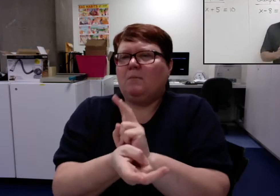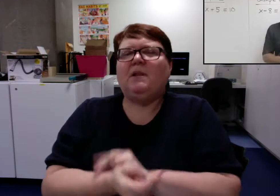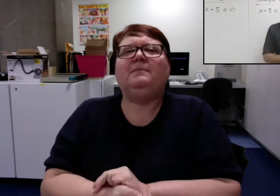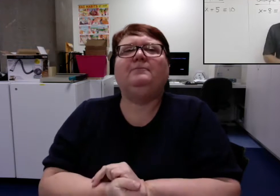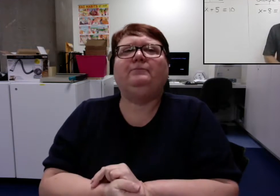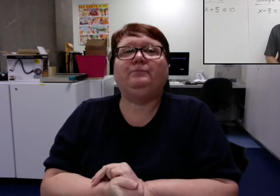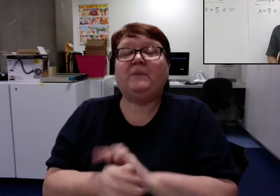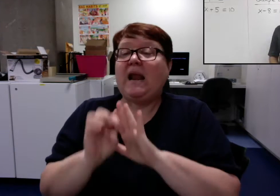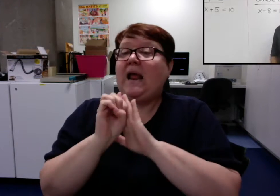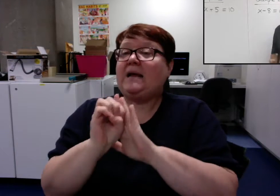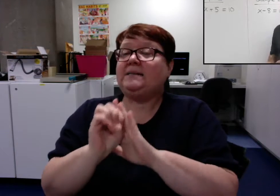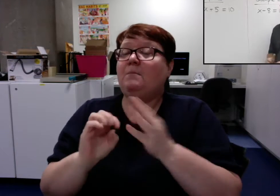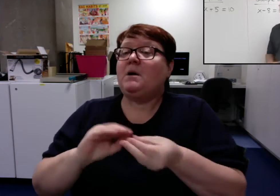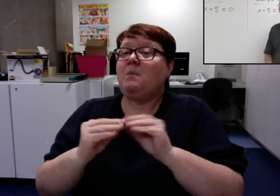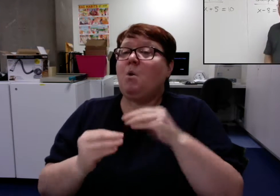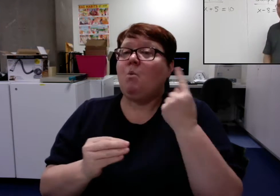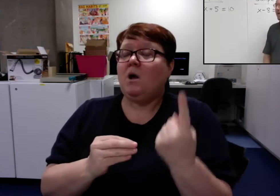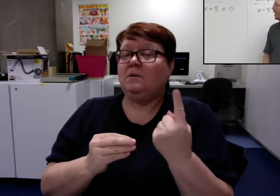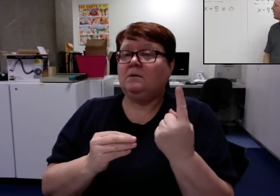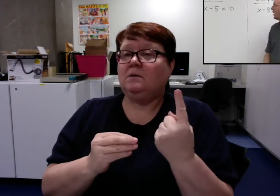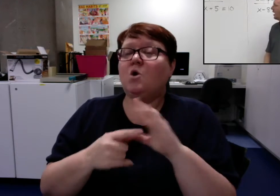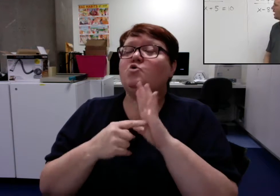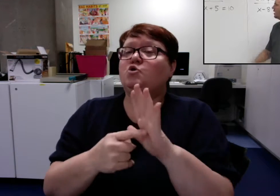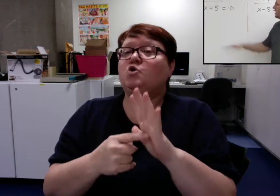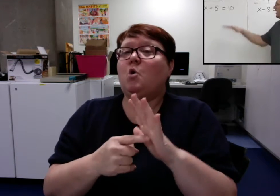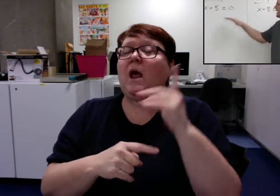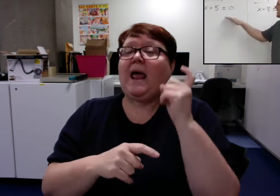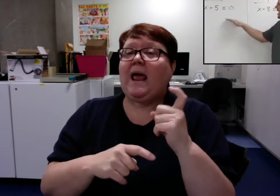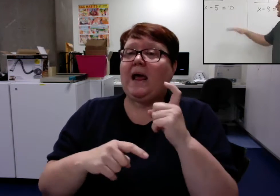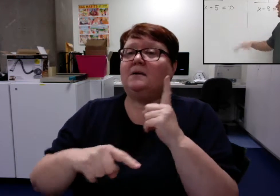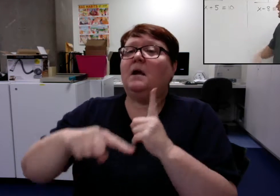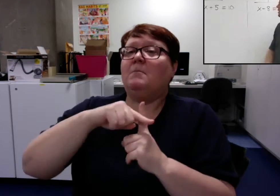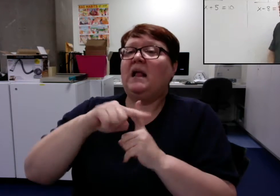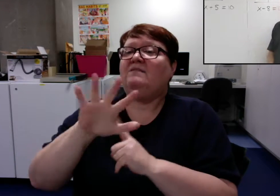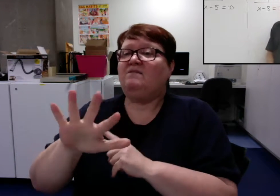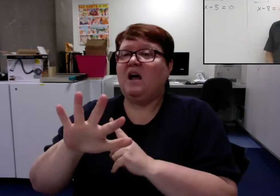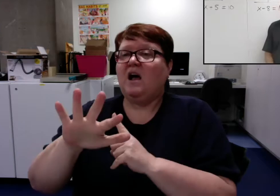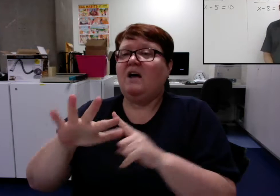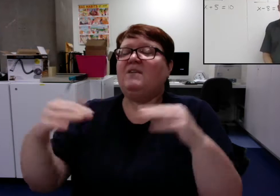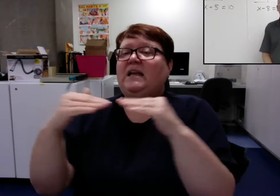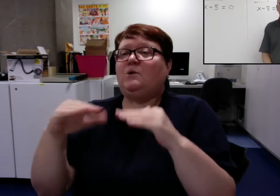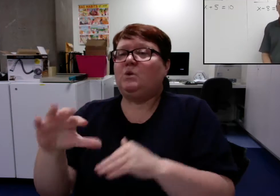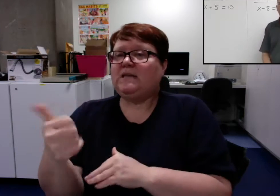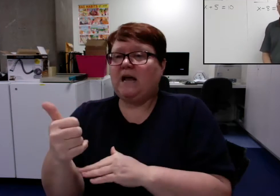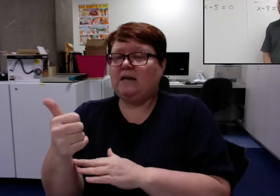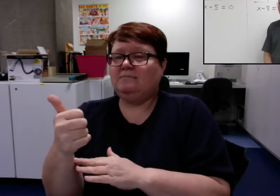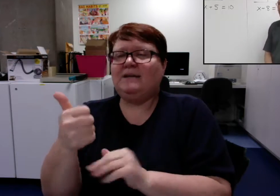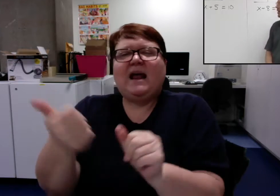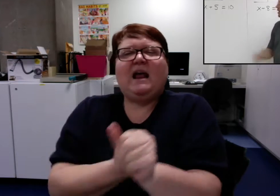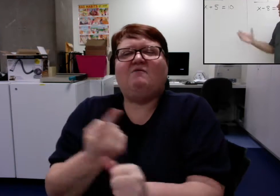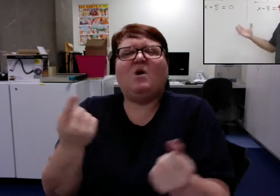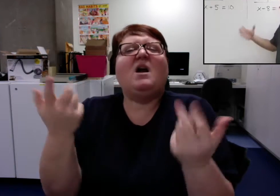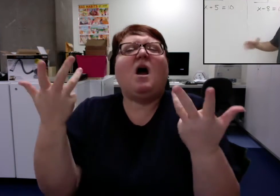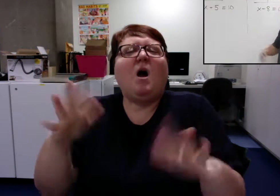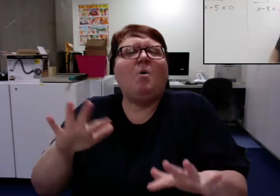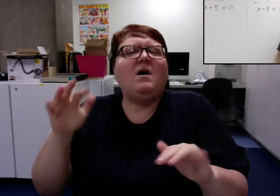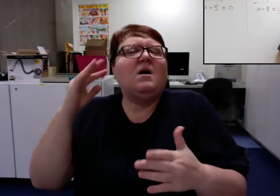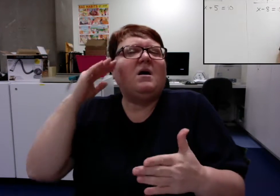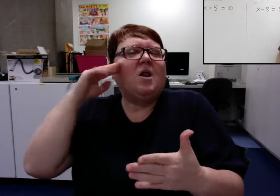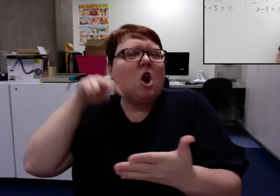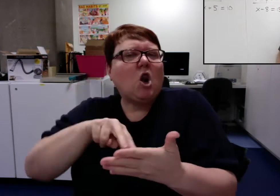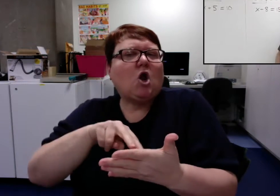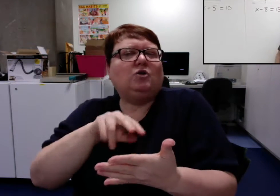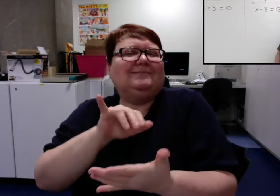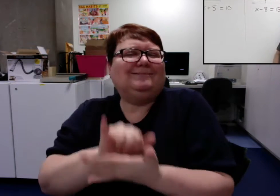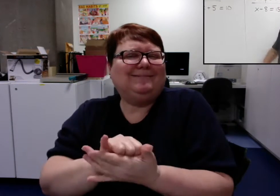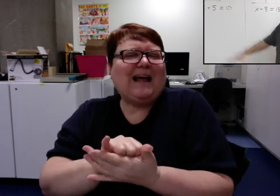in order to solve more difficult problems, we need to get a handle on exactly how to solve the easier problems. If we think of the 2